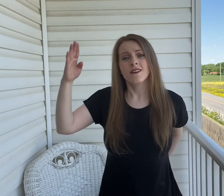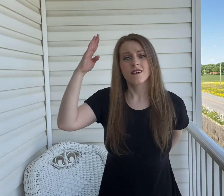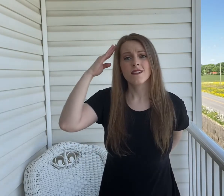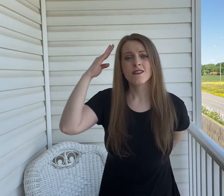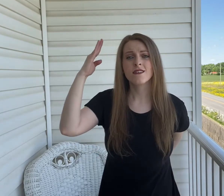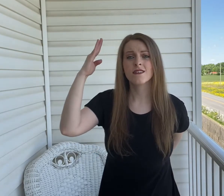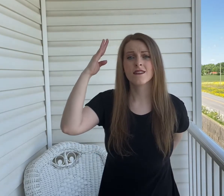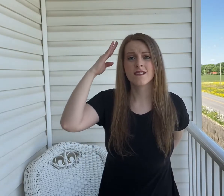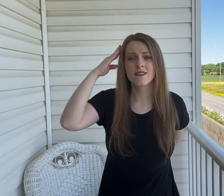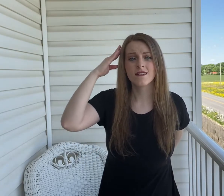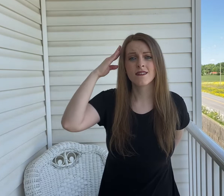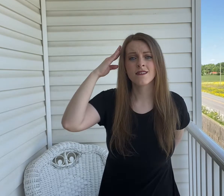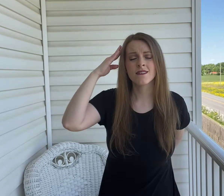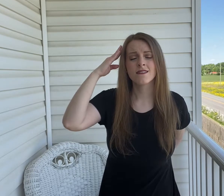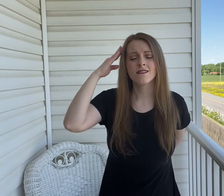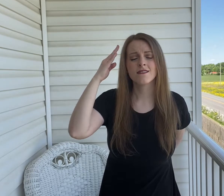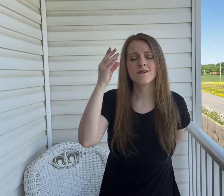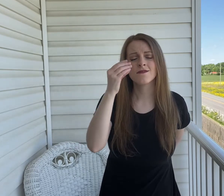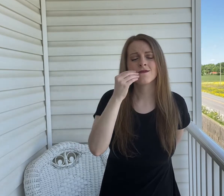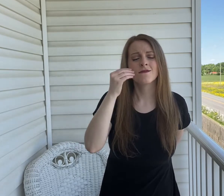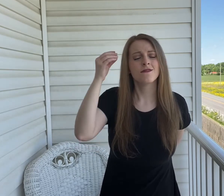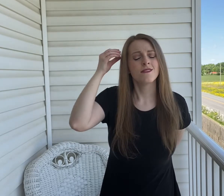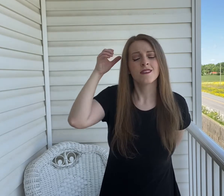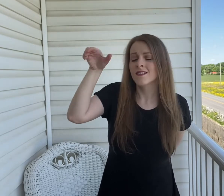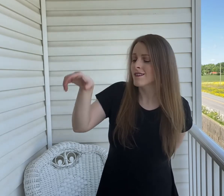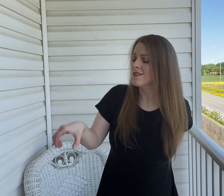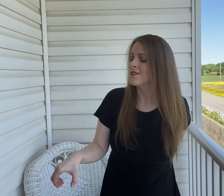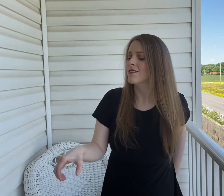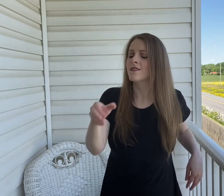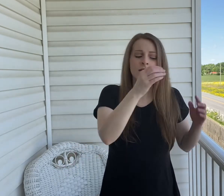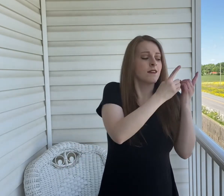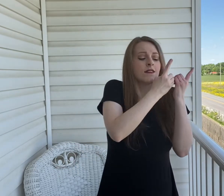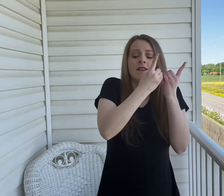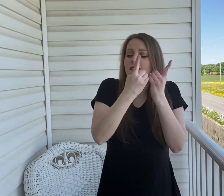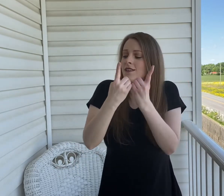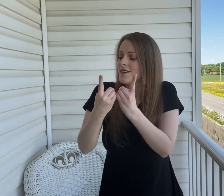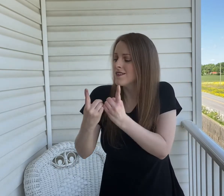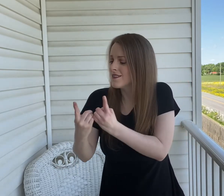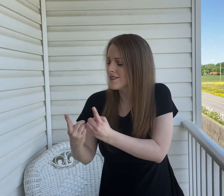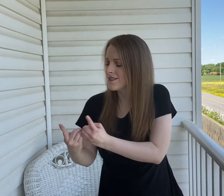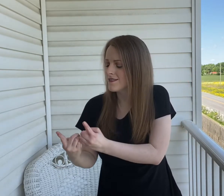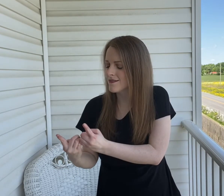I know they'll take you home.